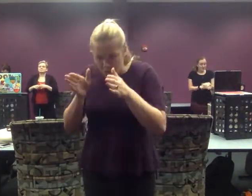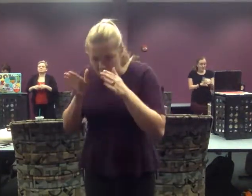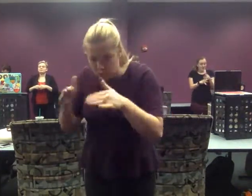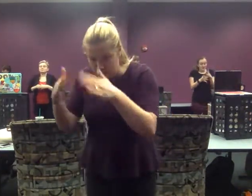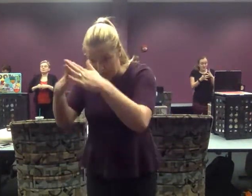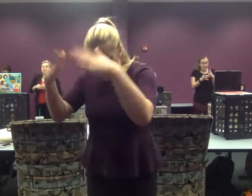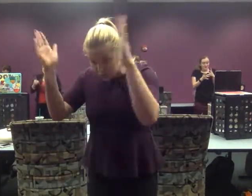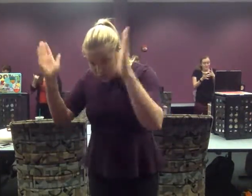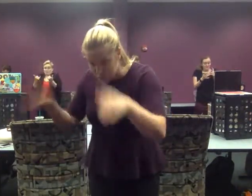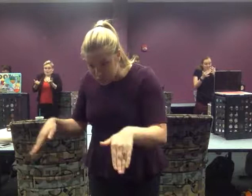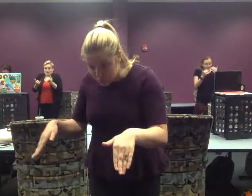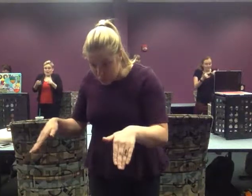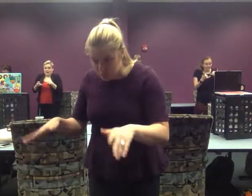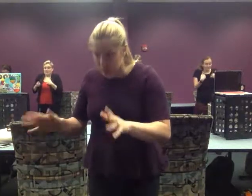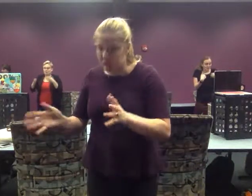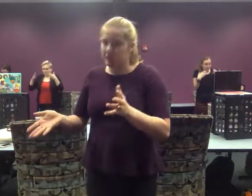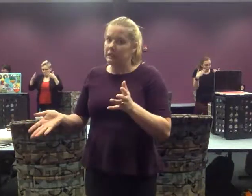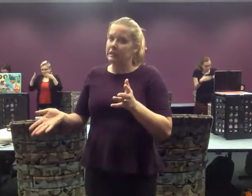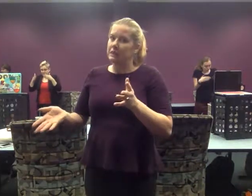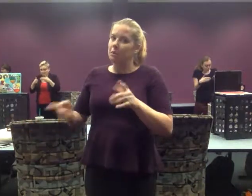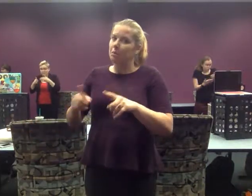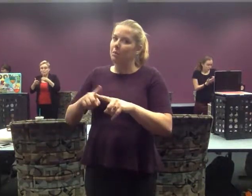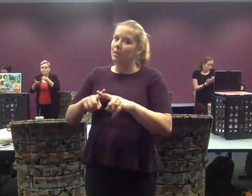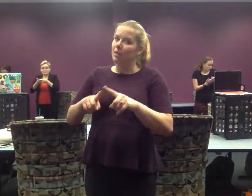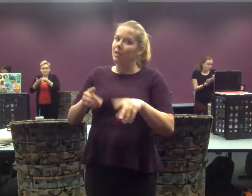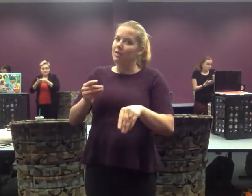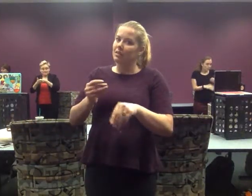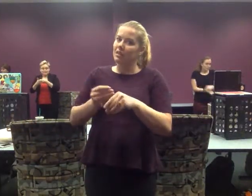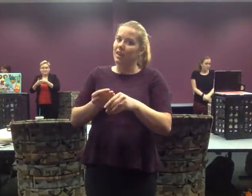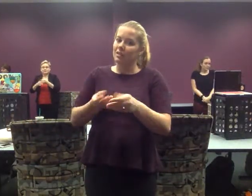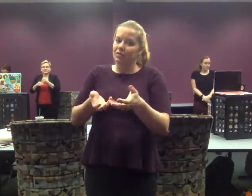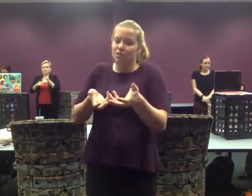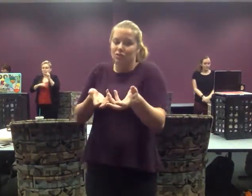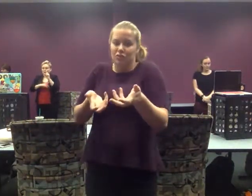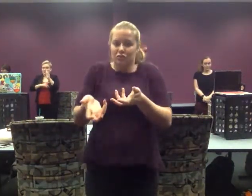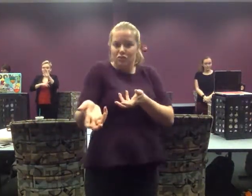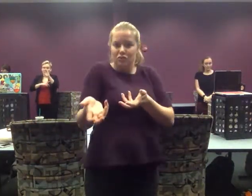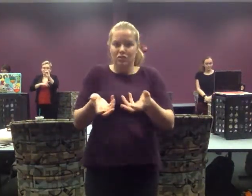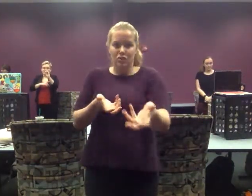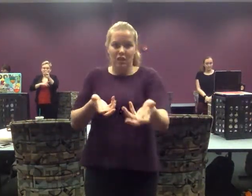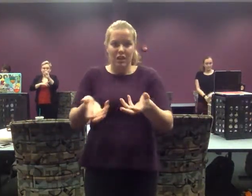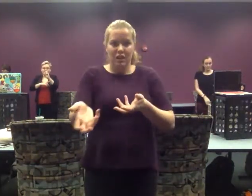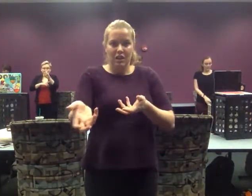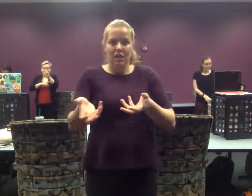concentrated wealth in commerce. And those two became antagonistic.